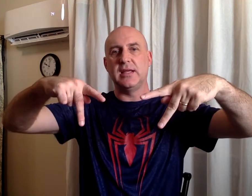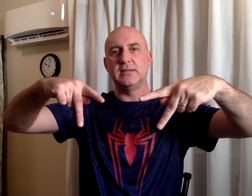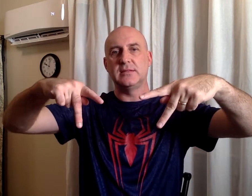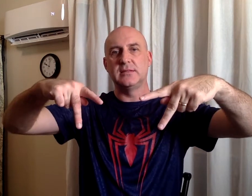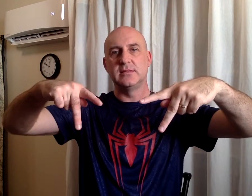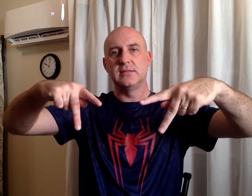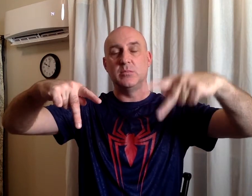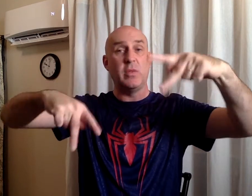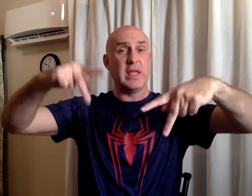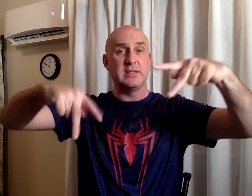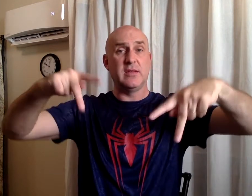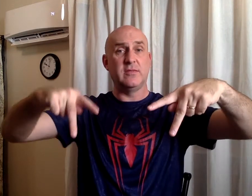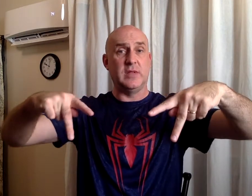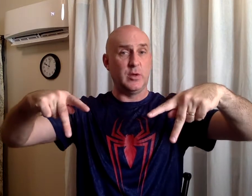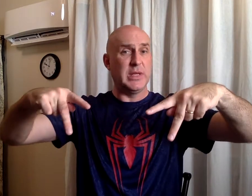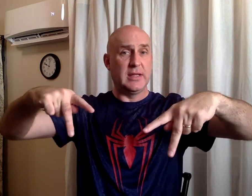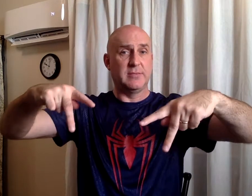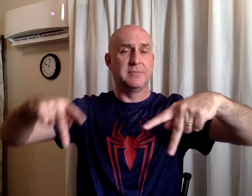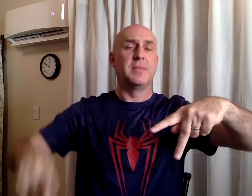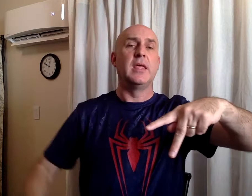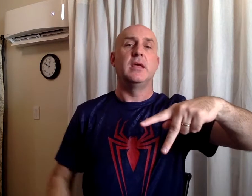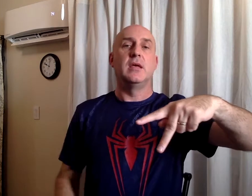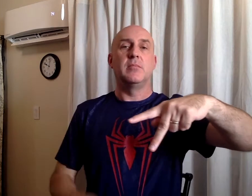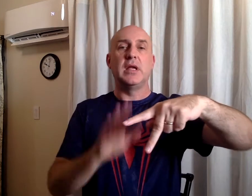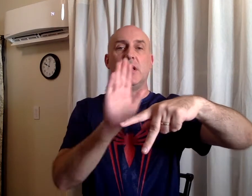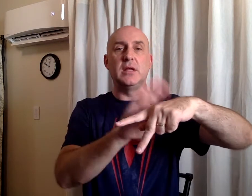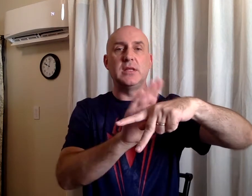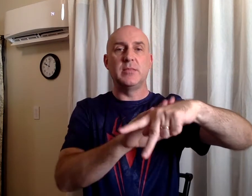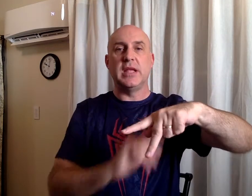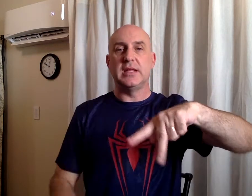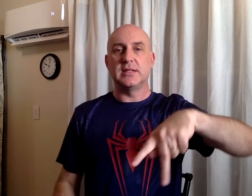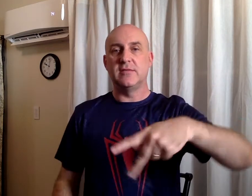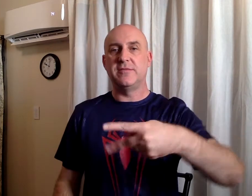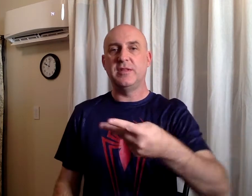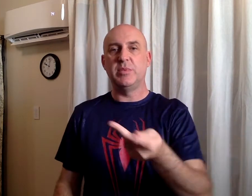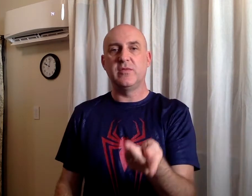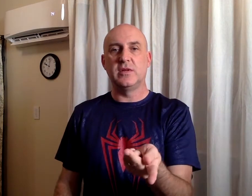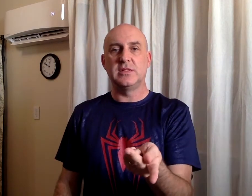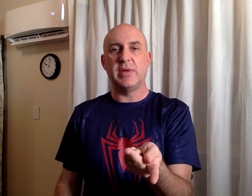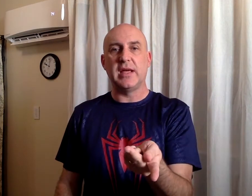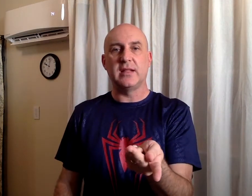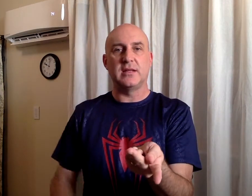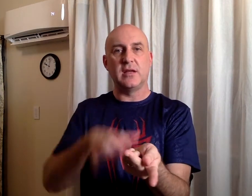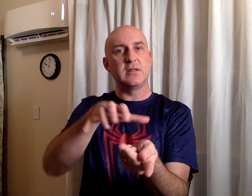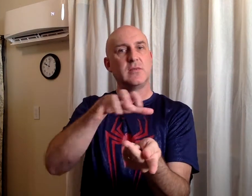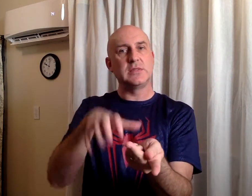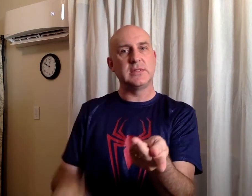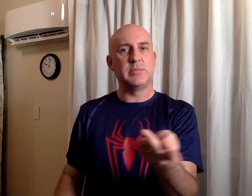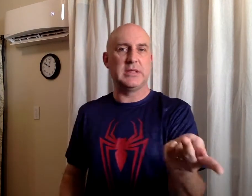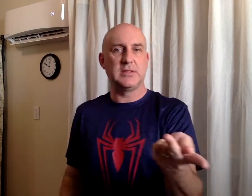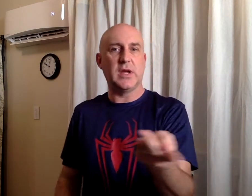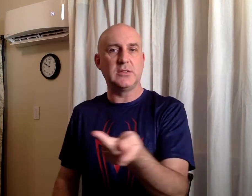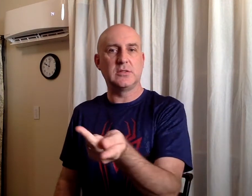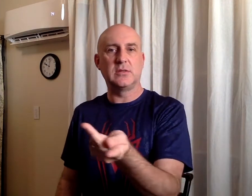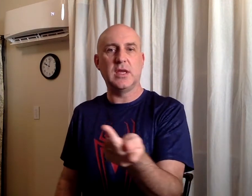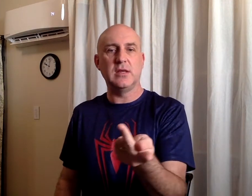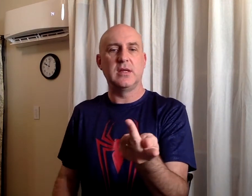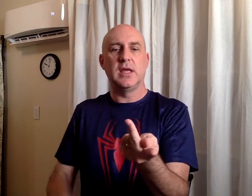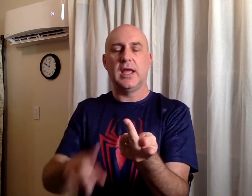hand. Both hands have letter P. My non-dominant hand is going to flip over on its back like a dog that wants its belly scratched, okay? And